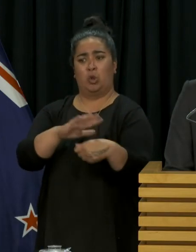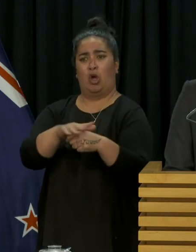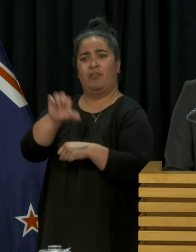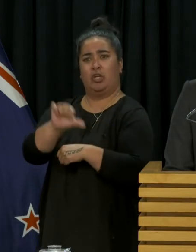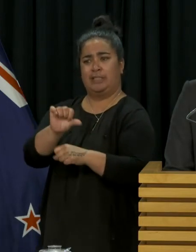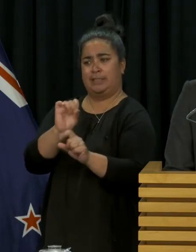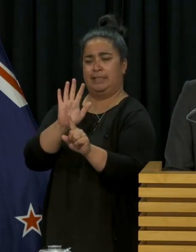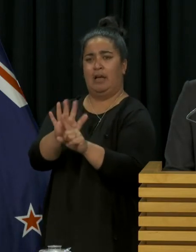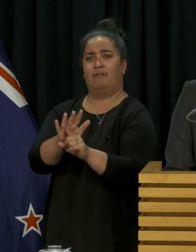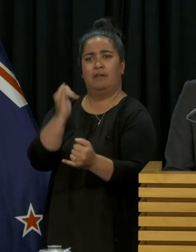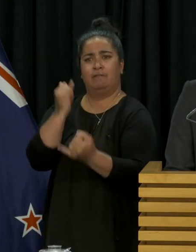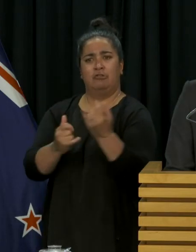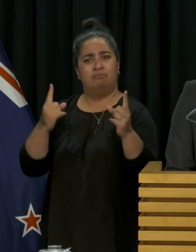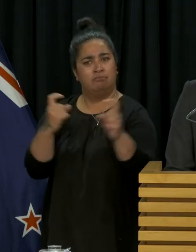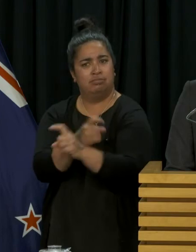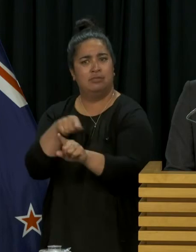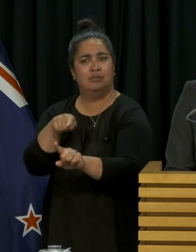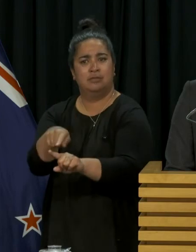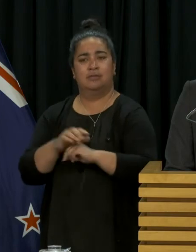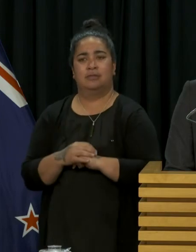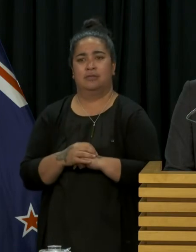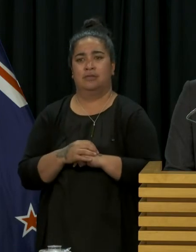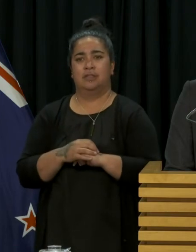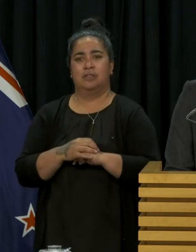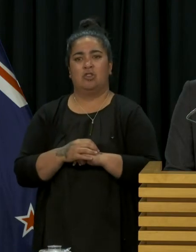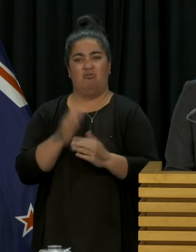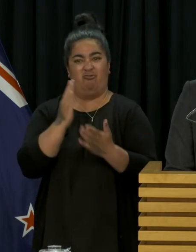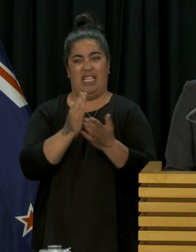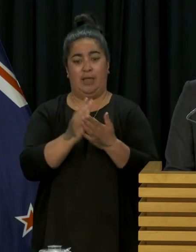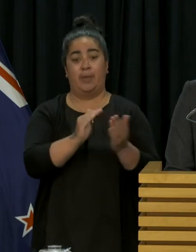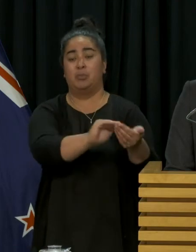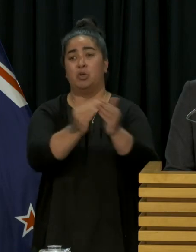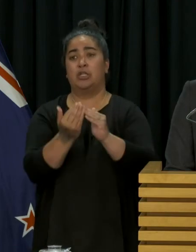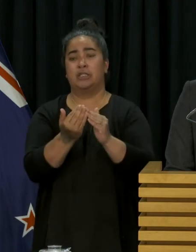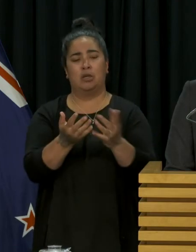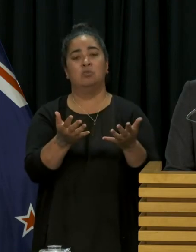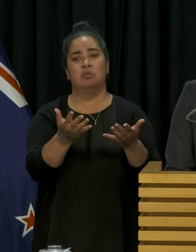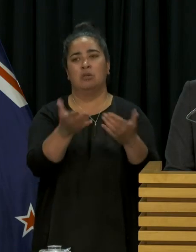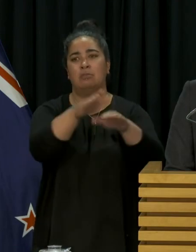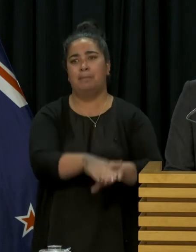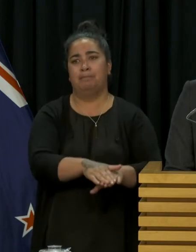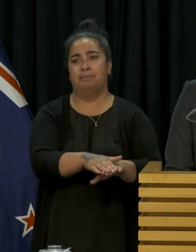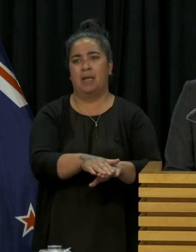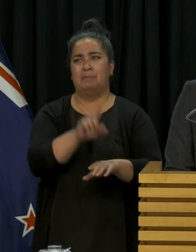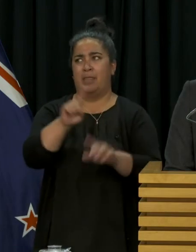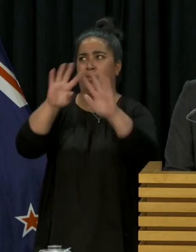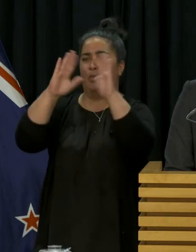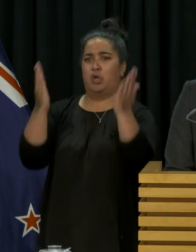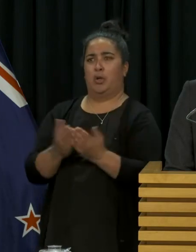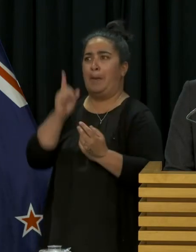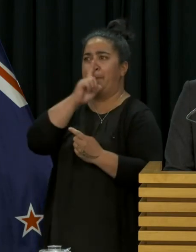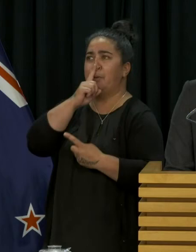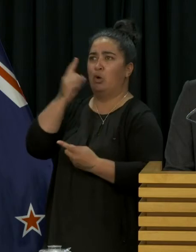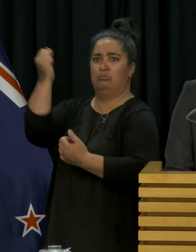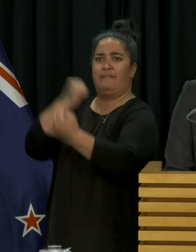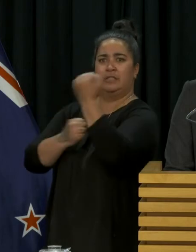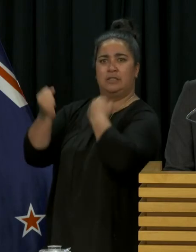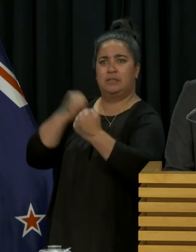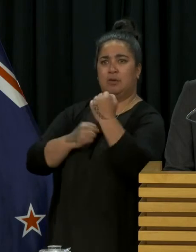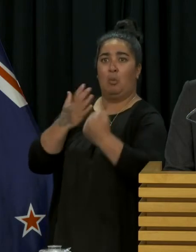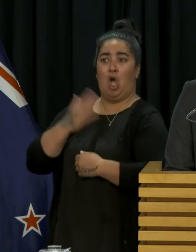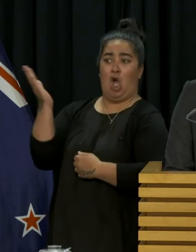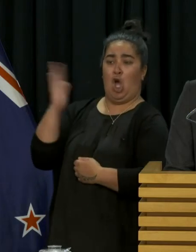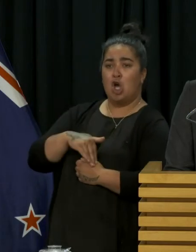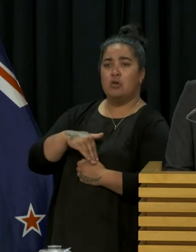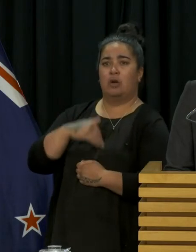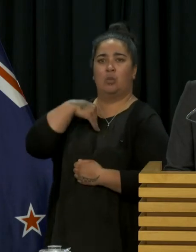largely eliminated it from the community with more COVID in the world and arriving at our border, it is Cabinet's view that we need to continually